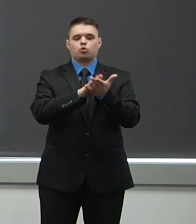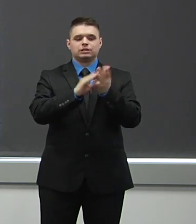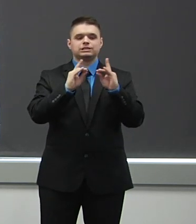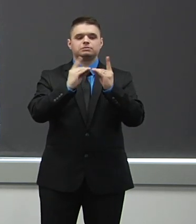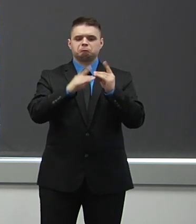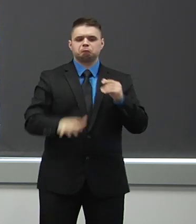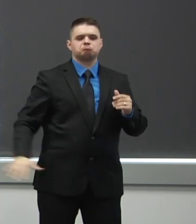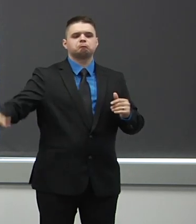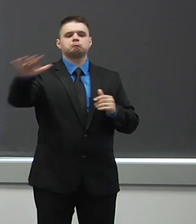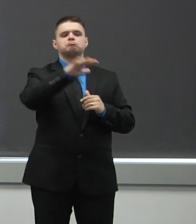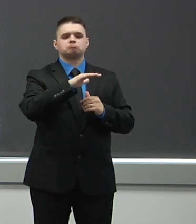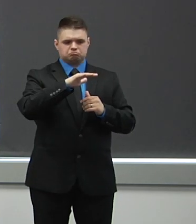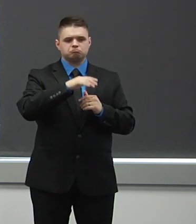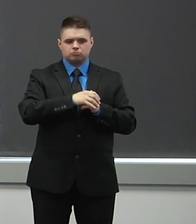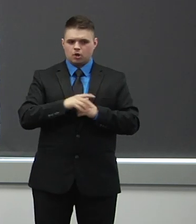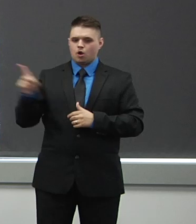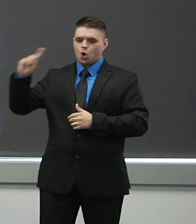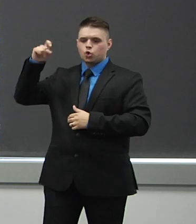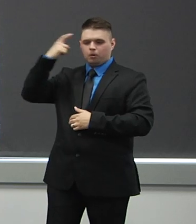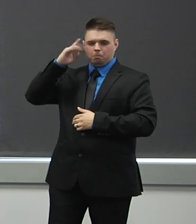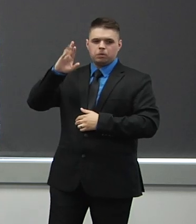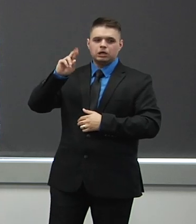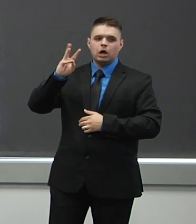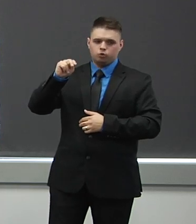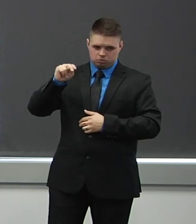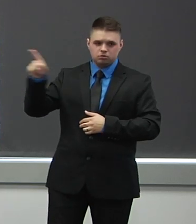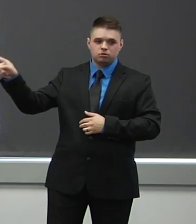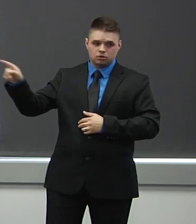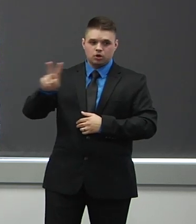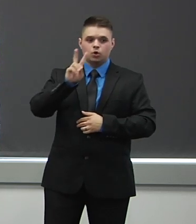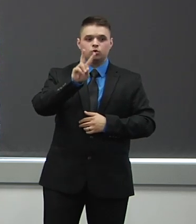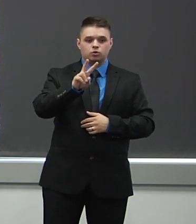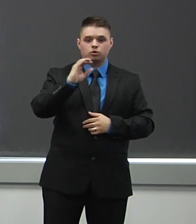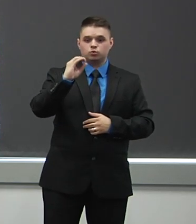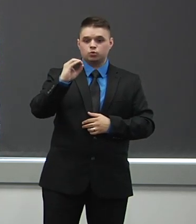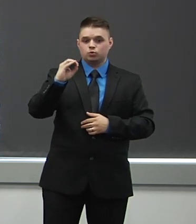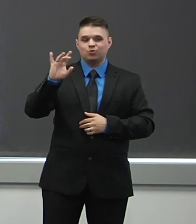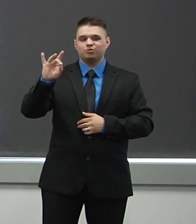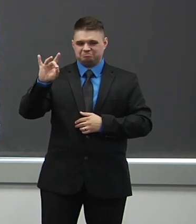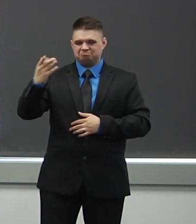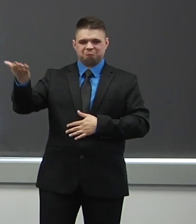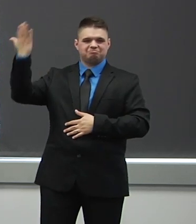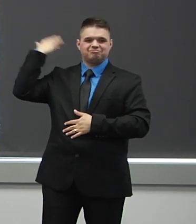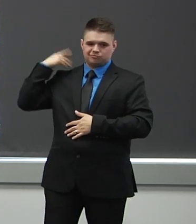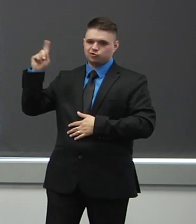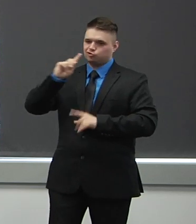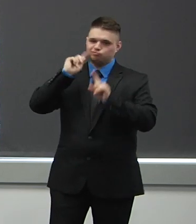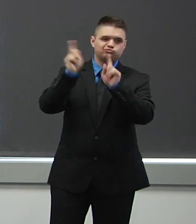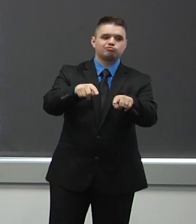Governor Brown's executive order 2008. In order for our schools to